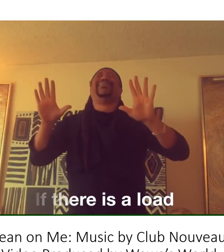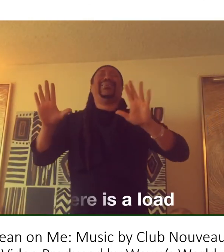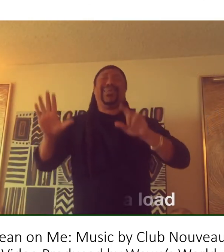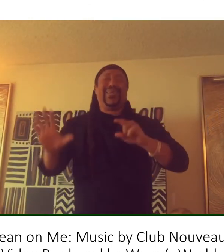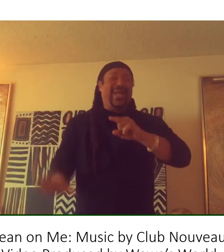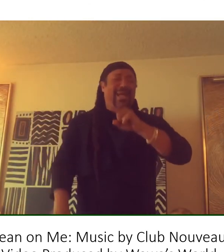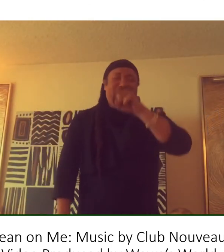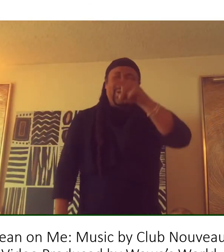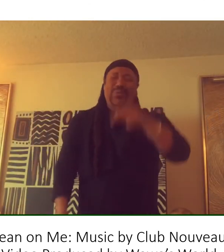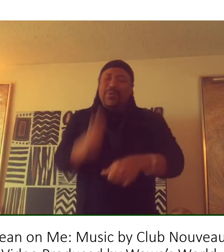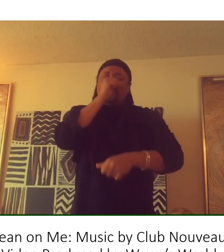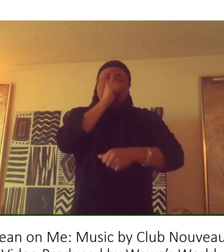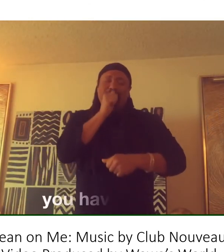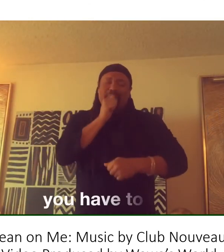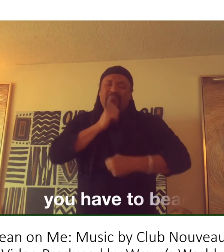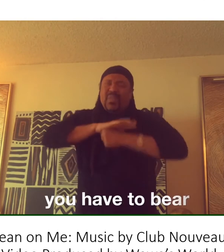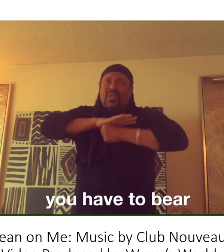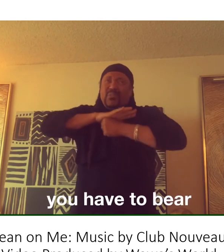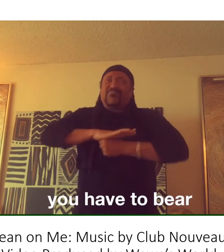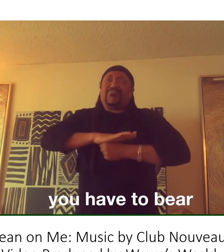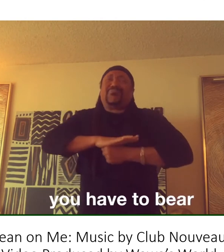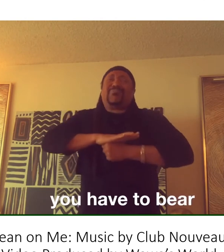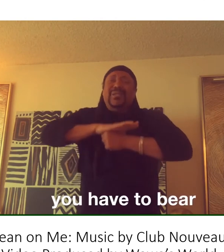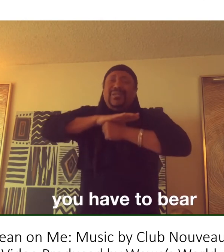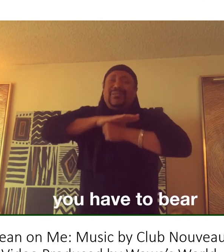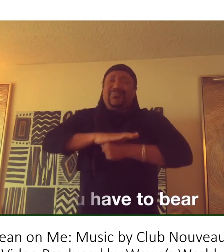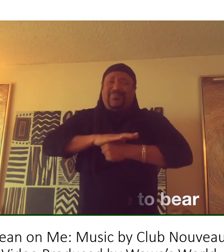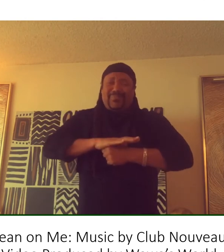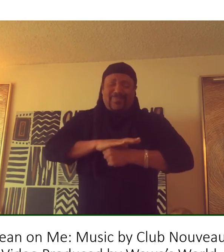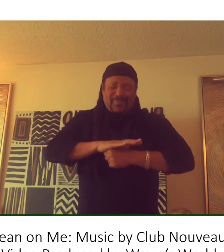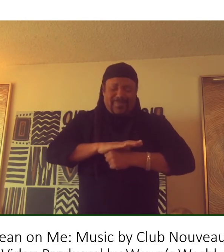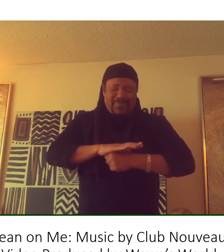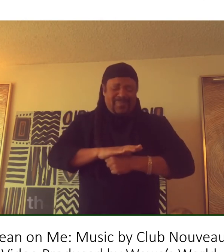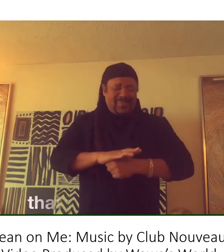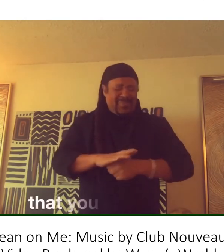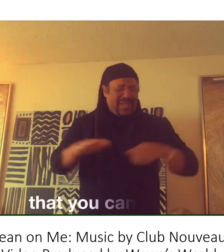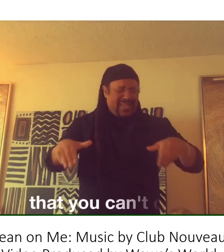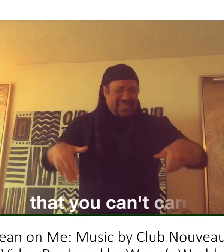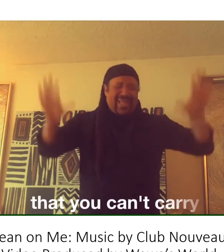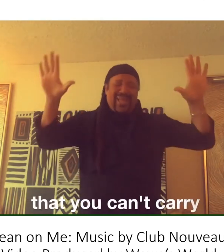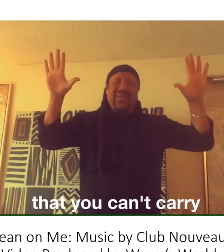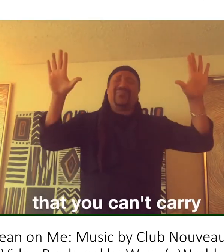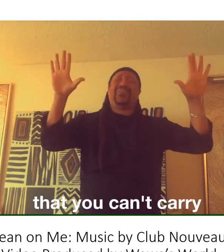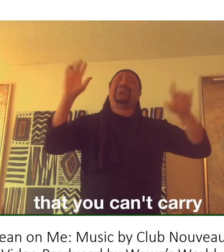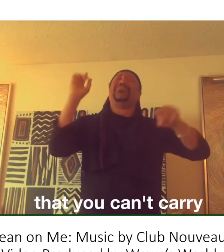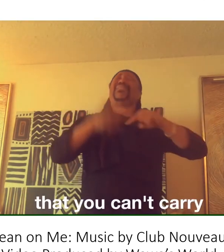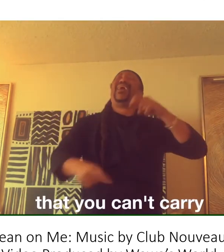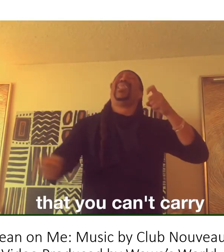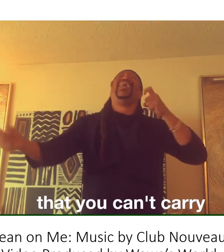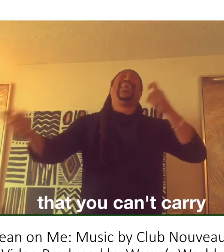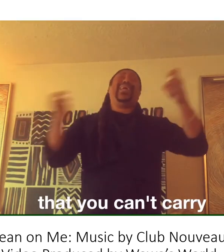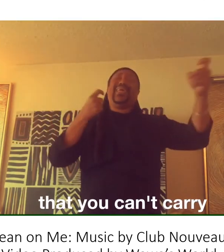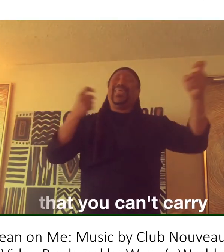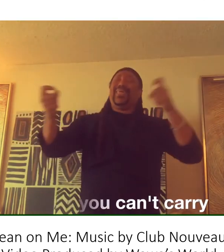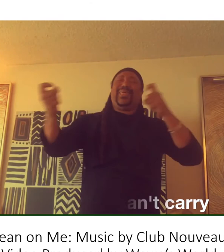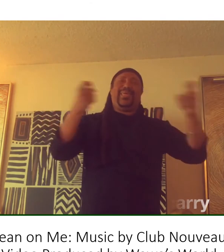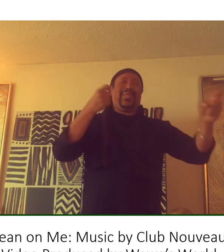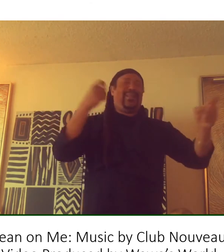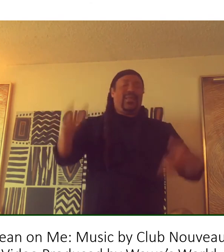a load, you have to beg, that you can't carry,